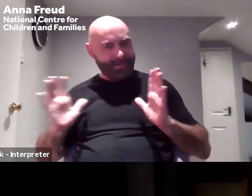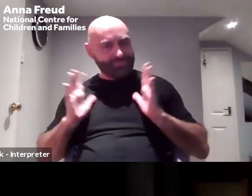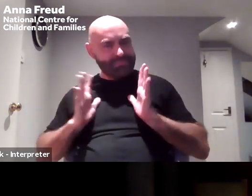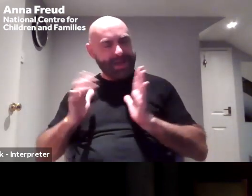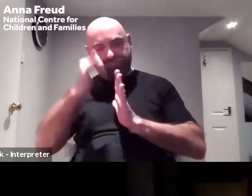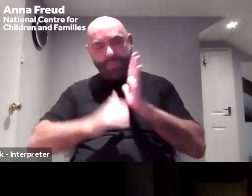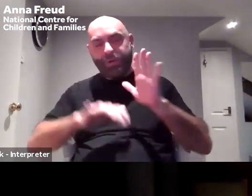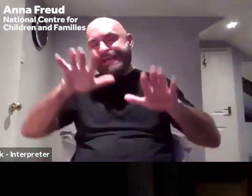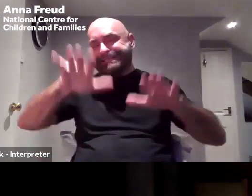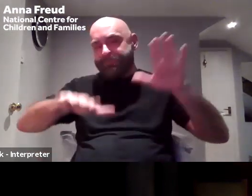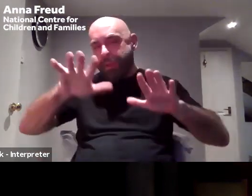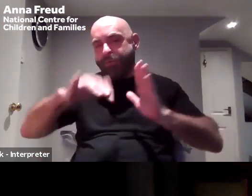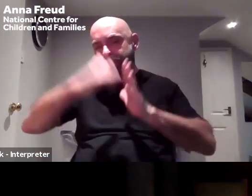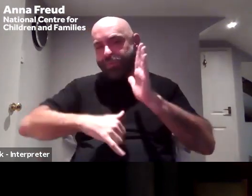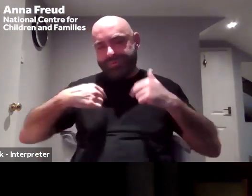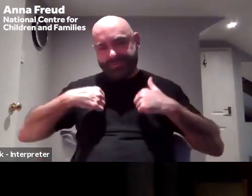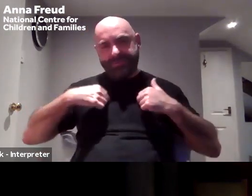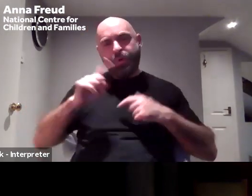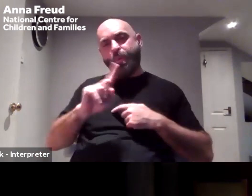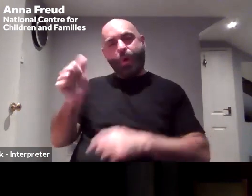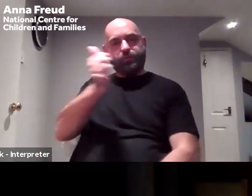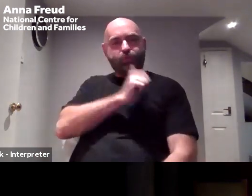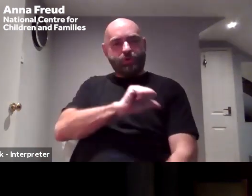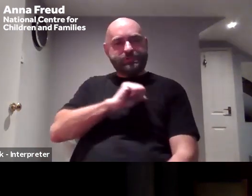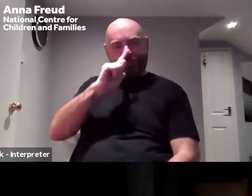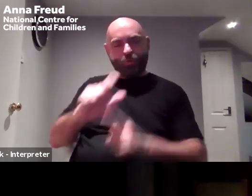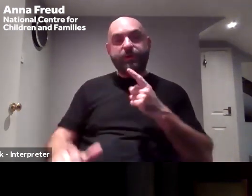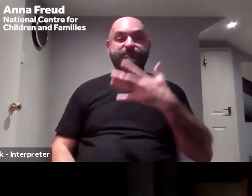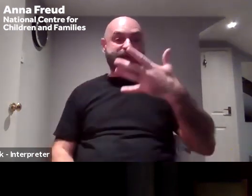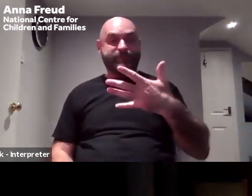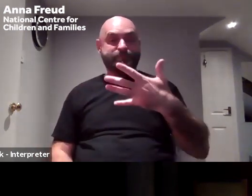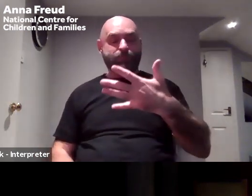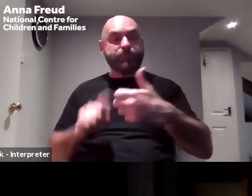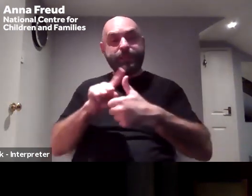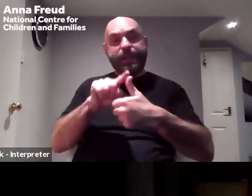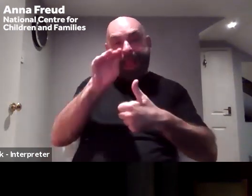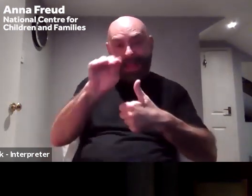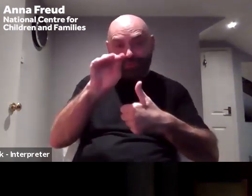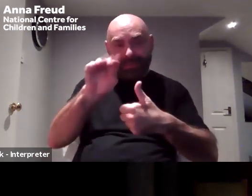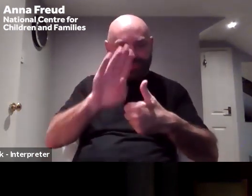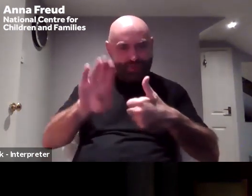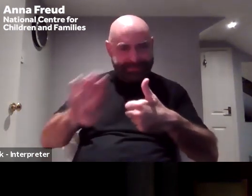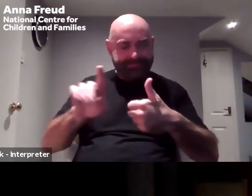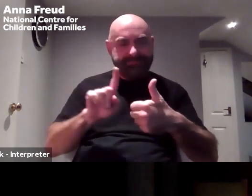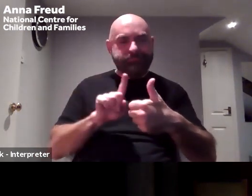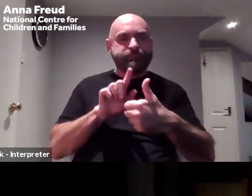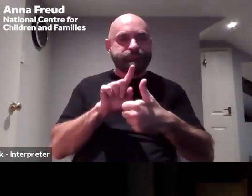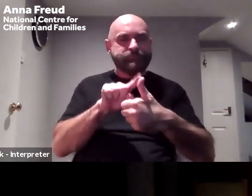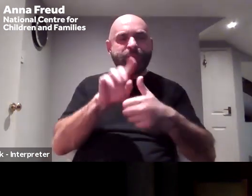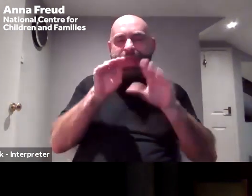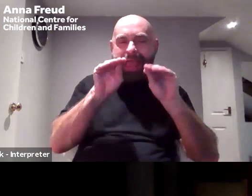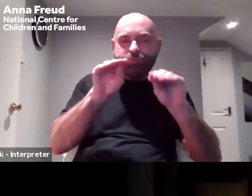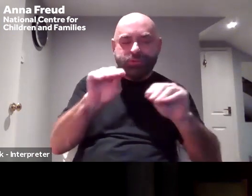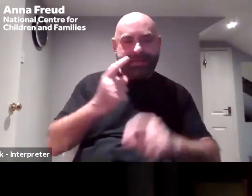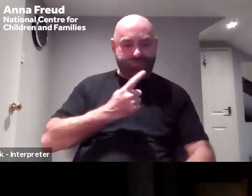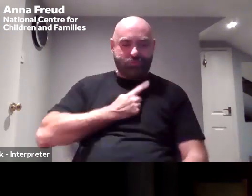report, similar report, on what nurses can do. We say 5 things: education and training. So educate